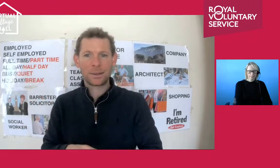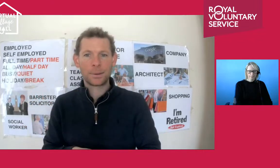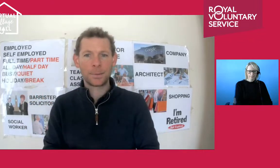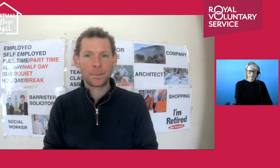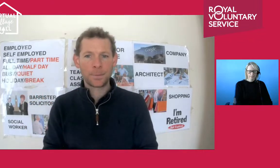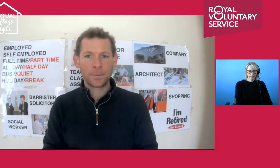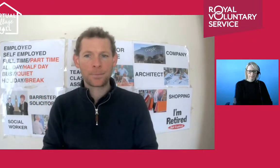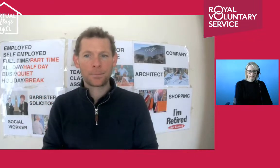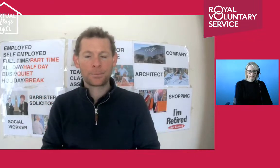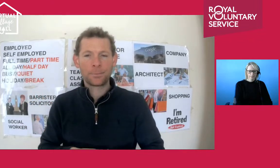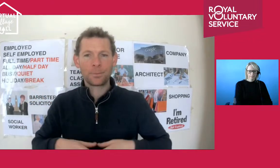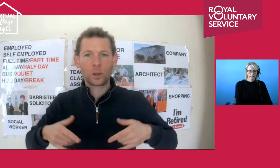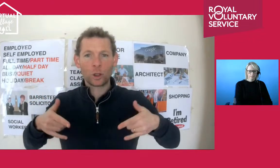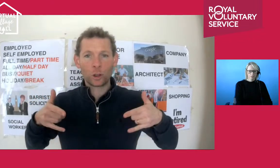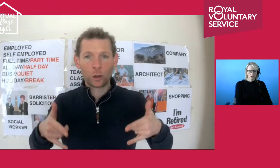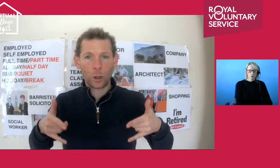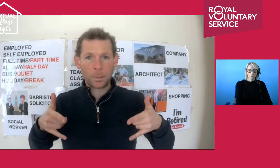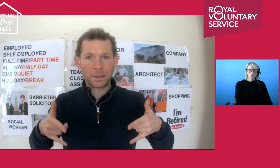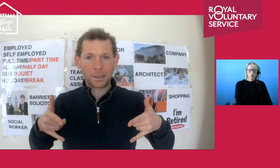architect,